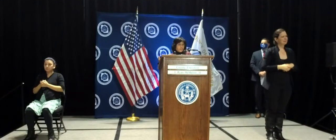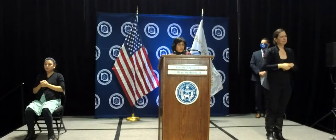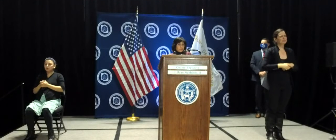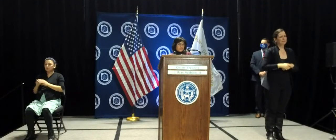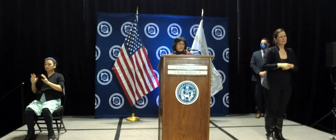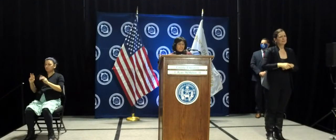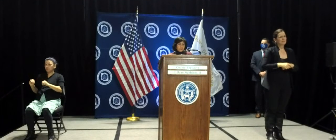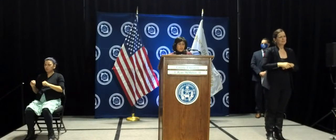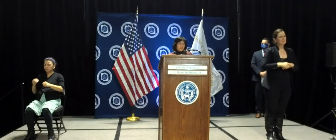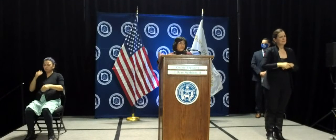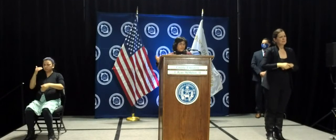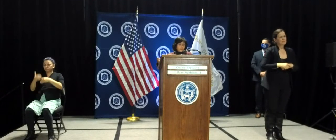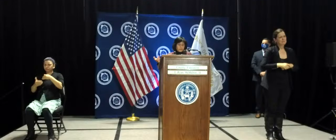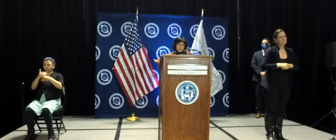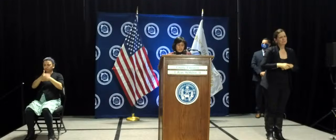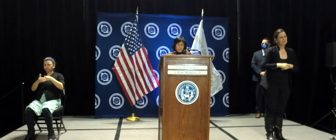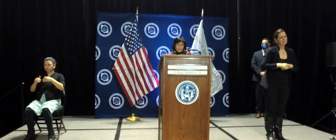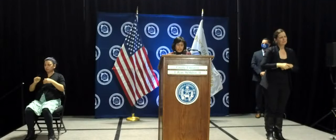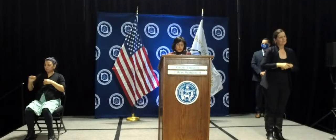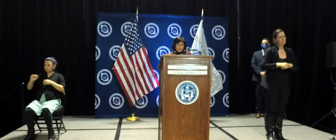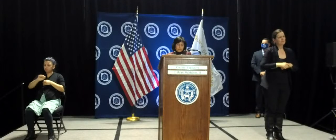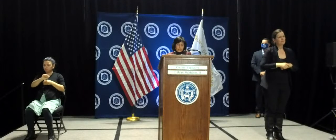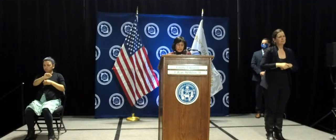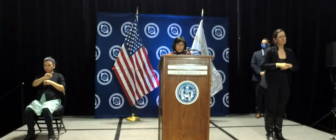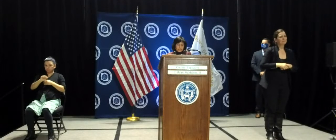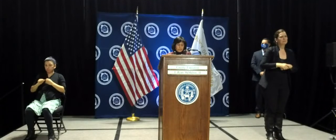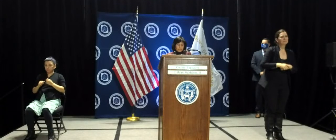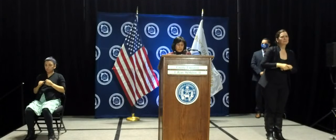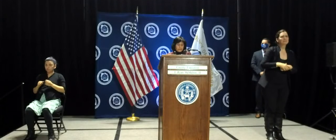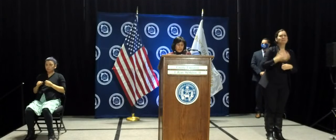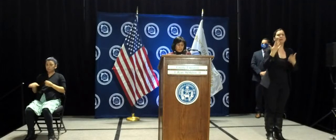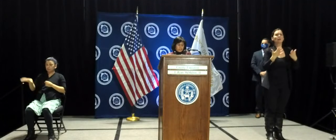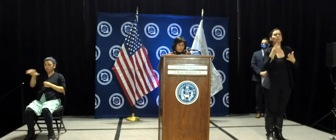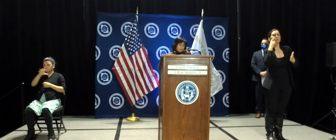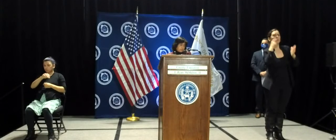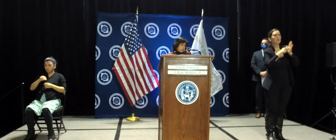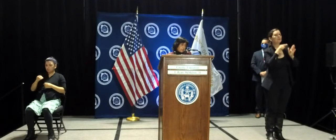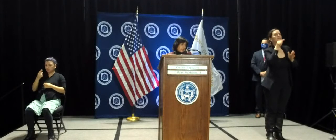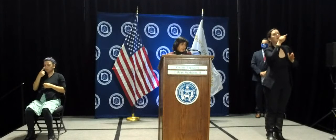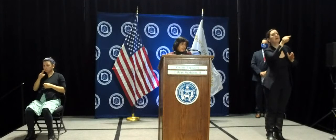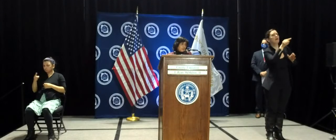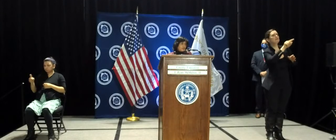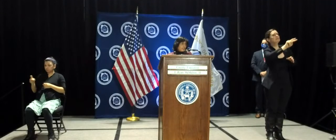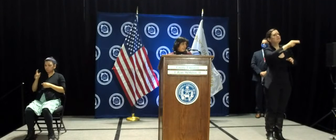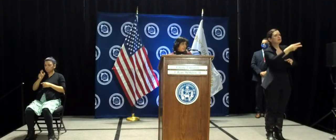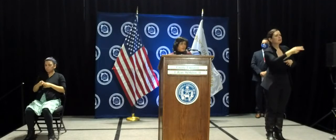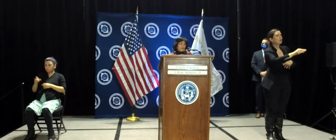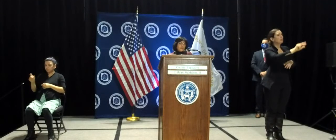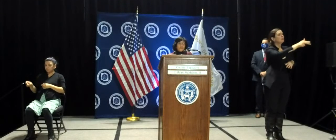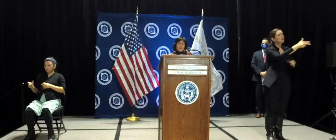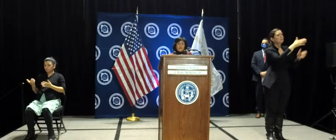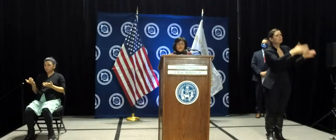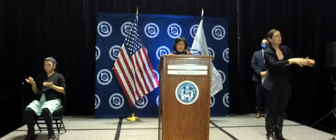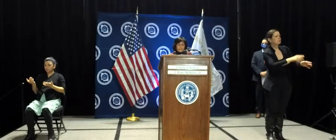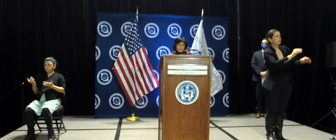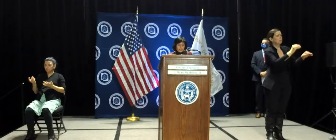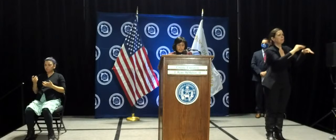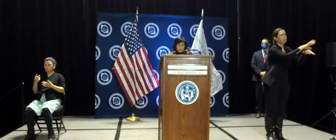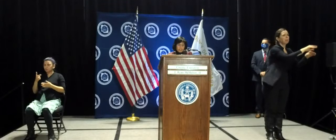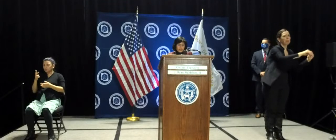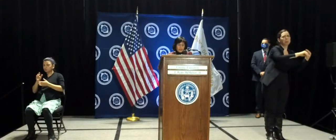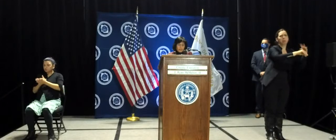a third person, second person, third person that will impact. This is in fact, usually younger people recover